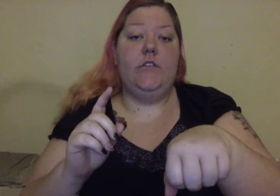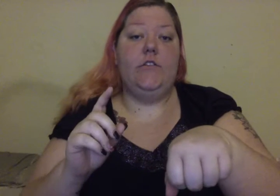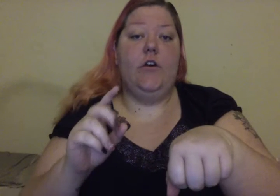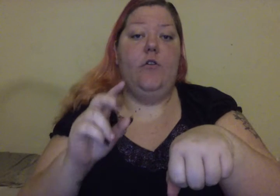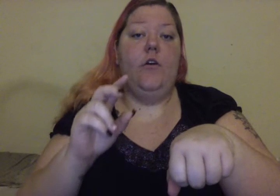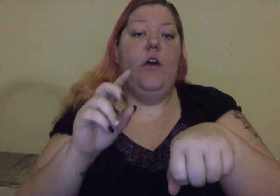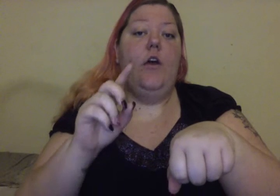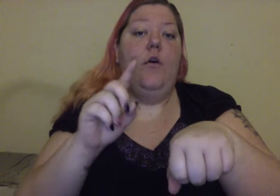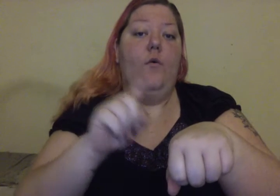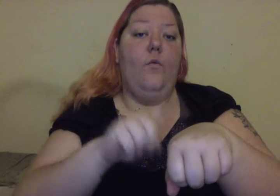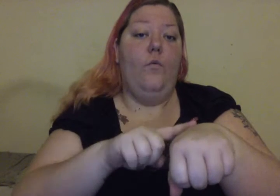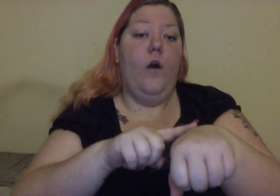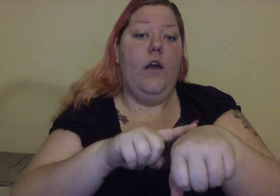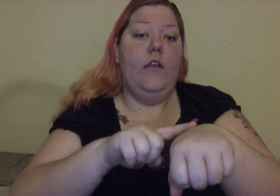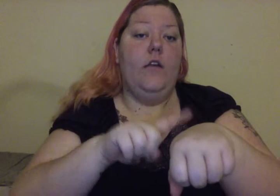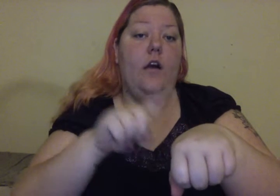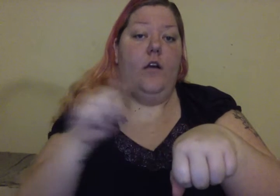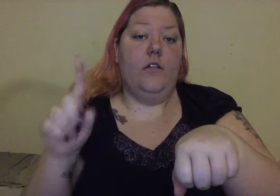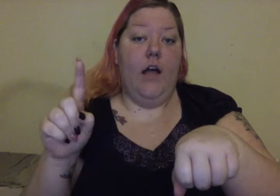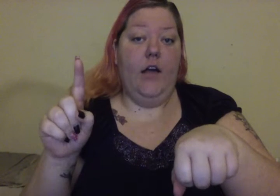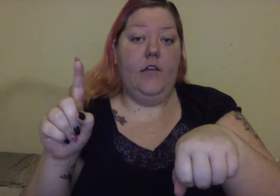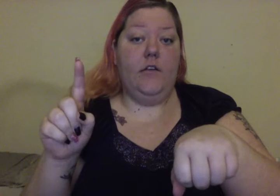So 1 o'clock,